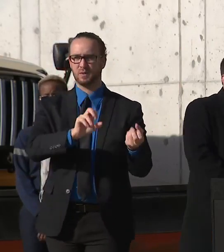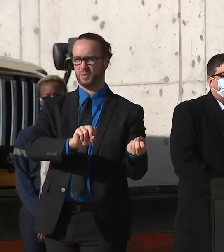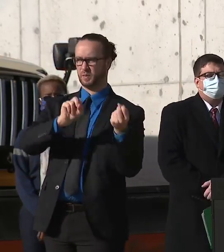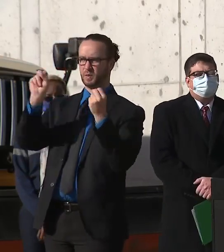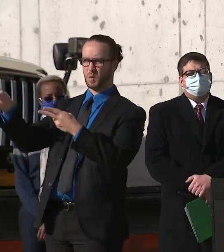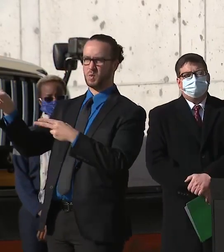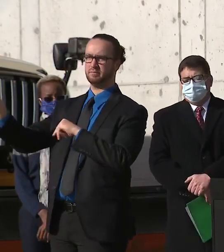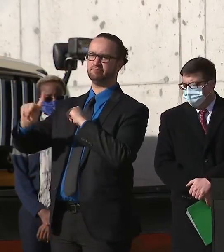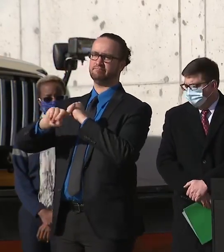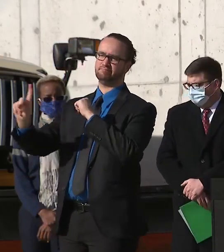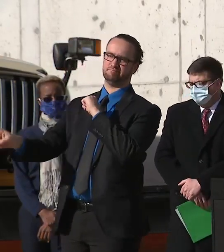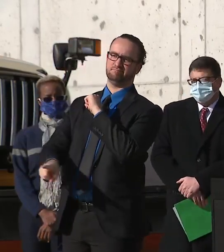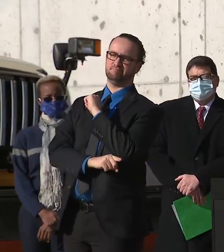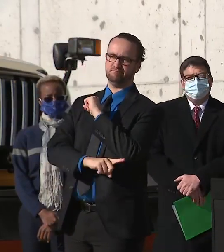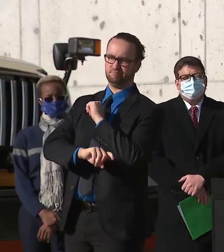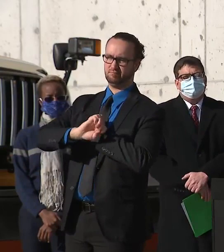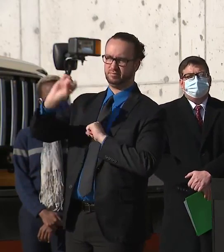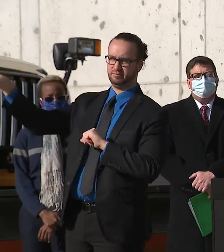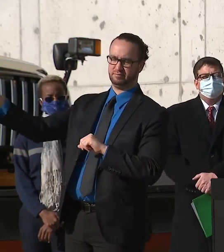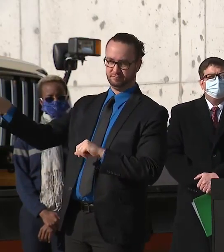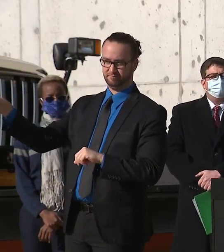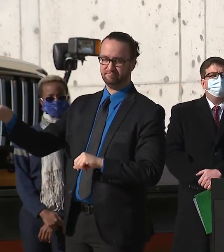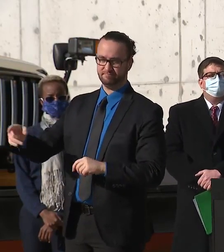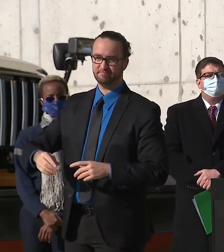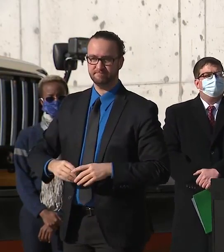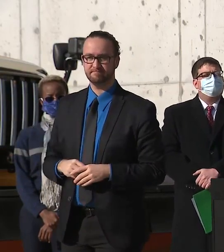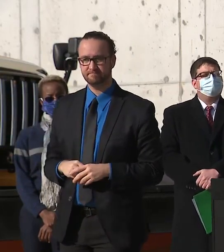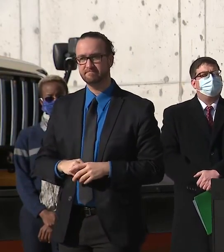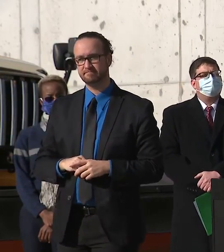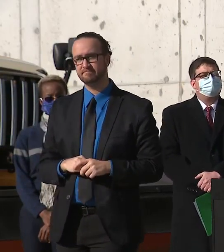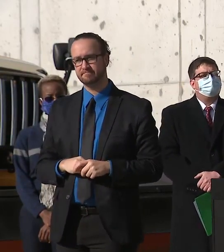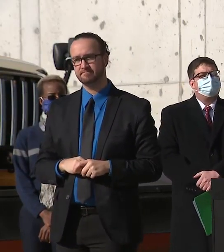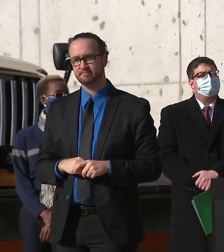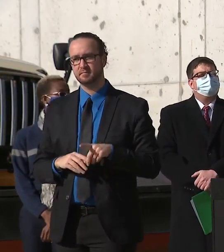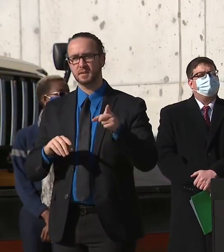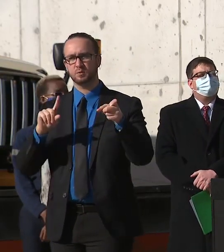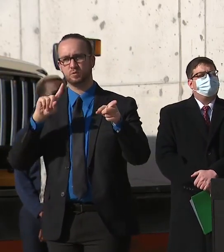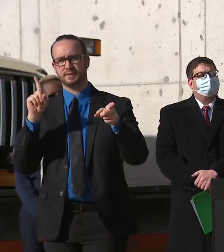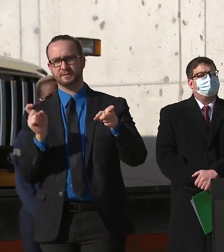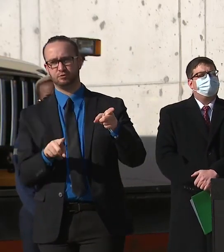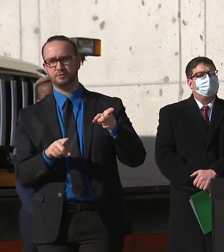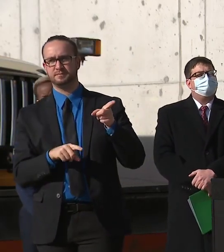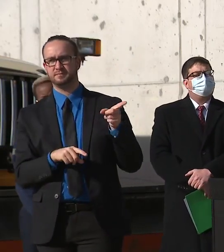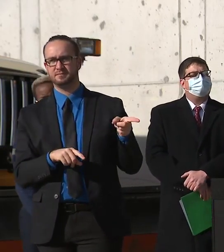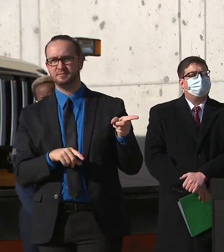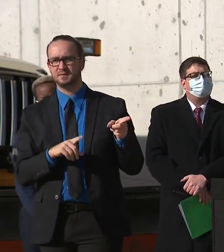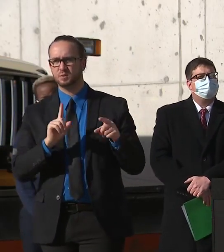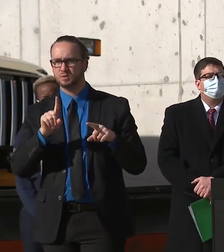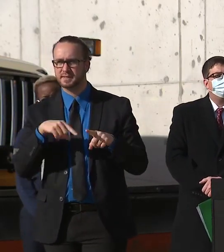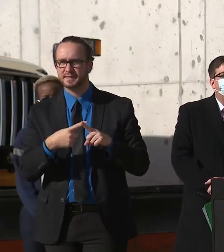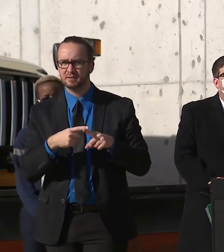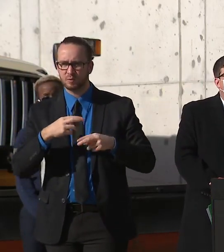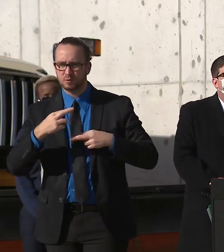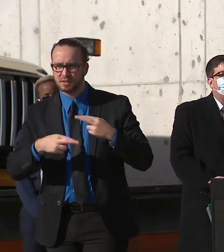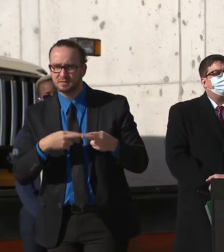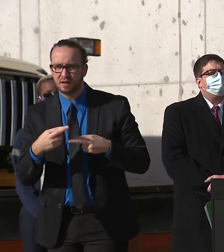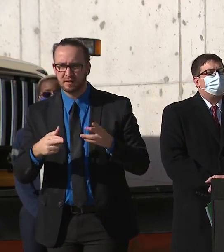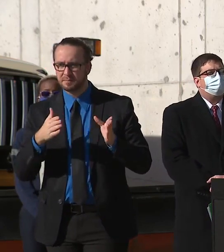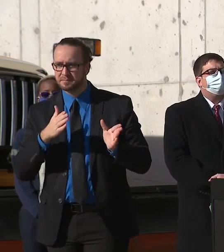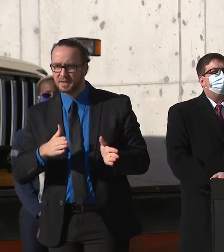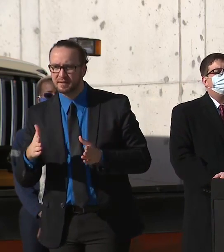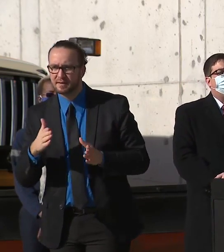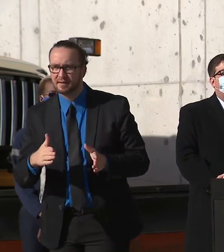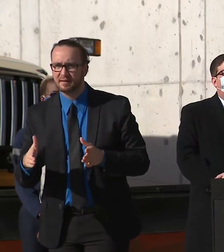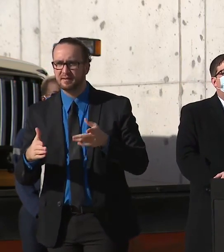Thank you. Ma'am? When you resume recycling service, are you planning to do that exclusively with city employees, or are you looking to have a